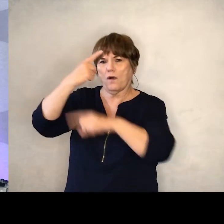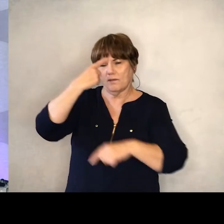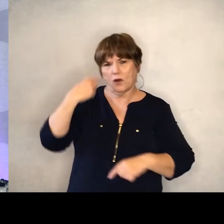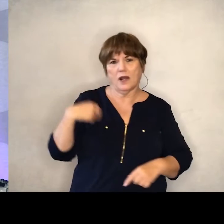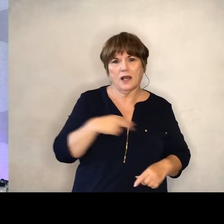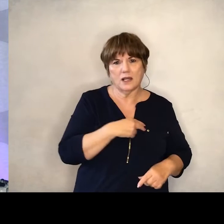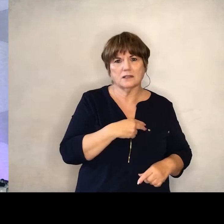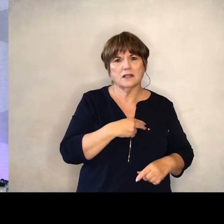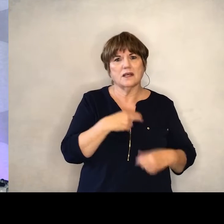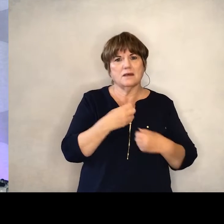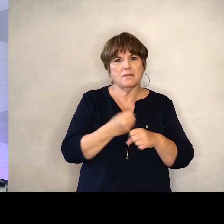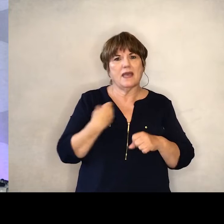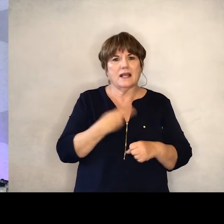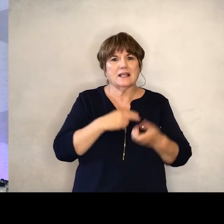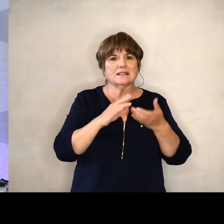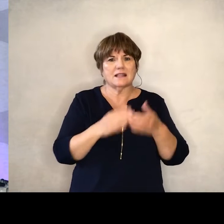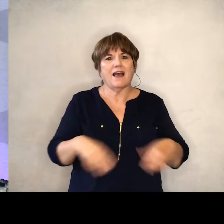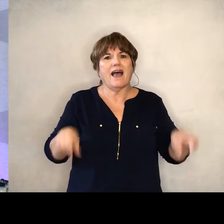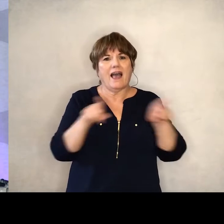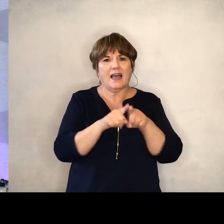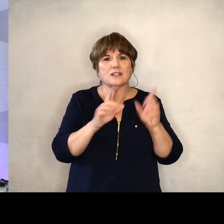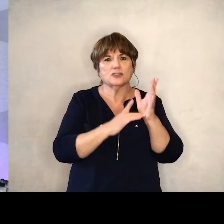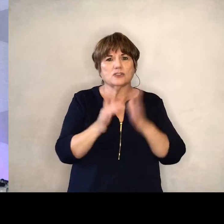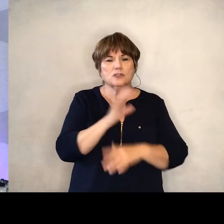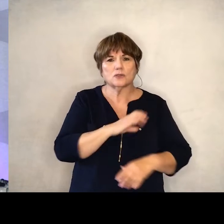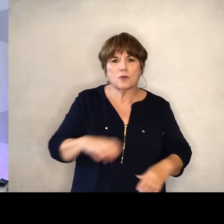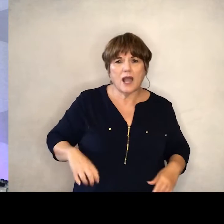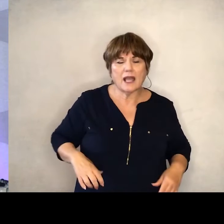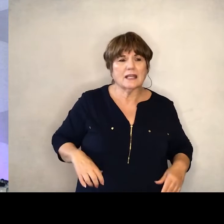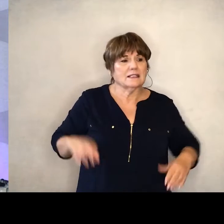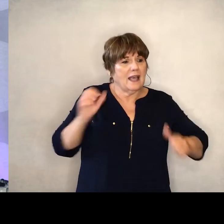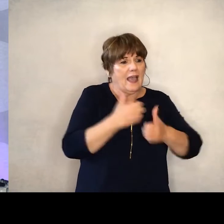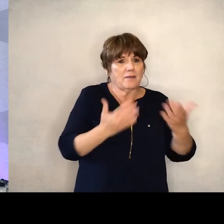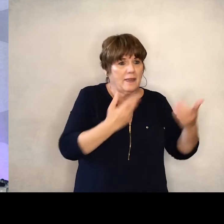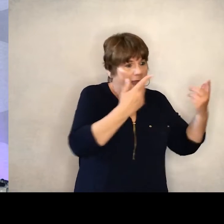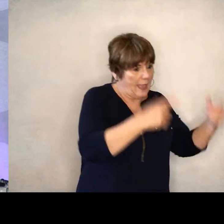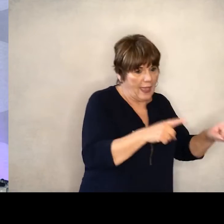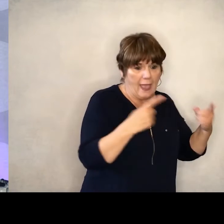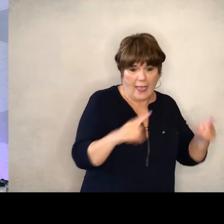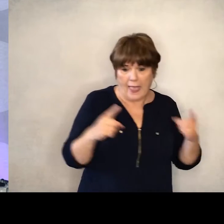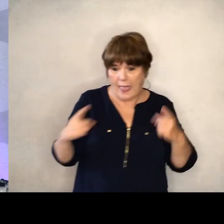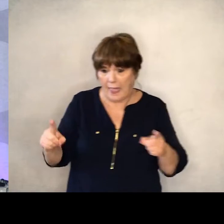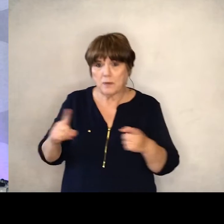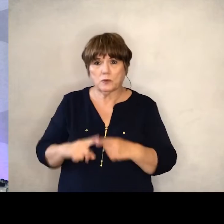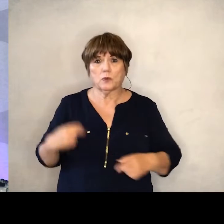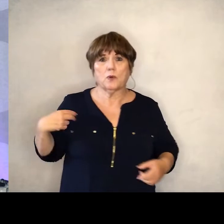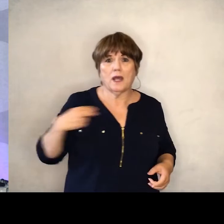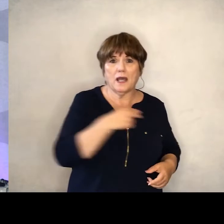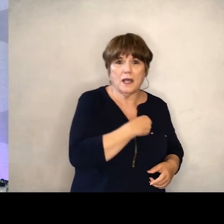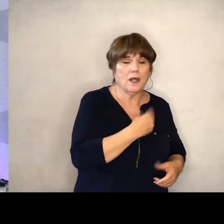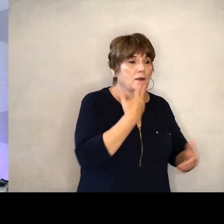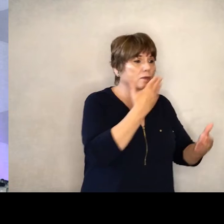like Jesus Christ. And that everything that happens to us, both the good and